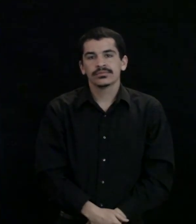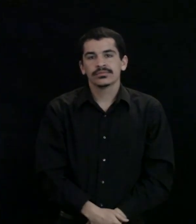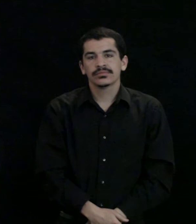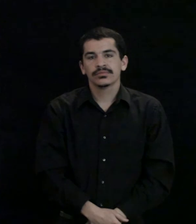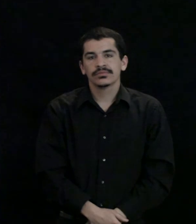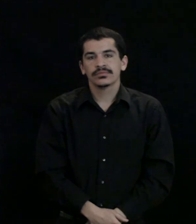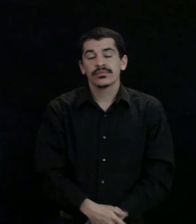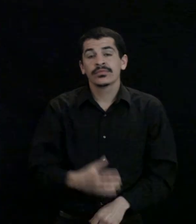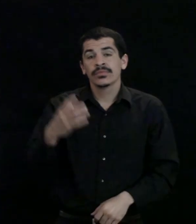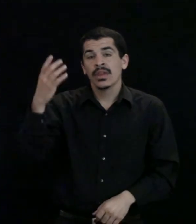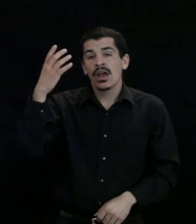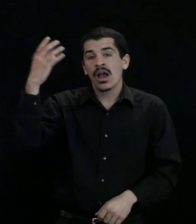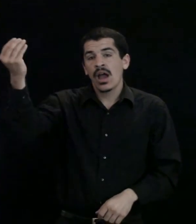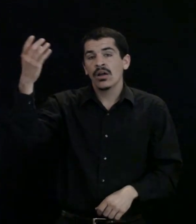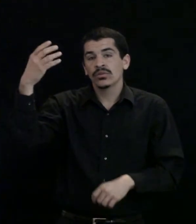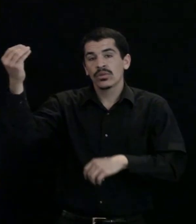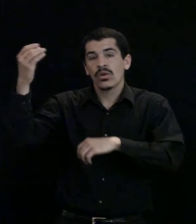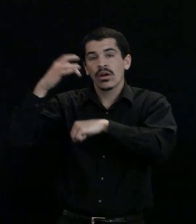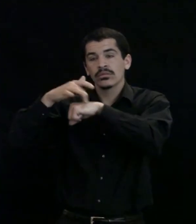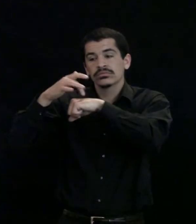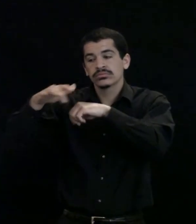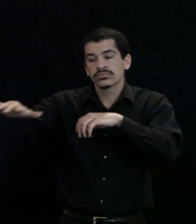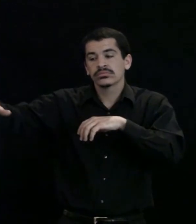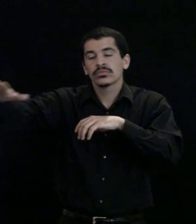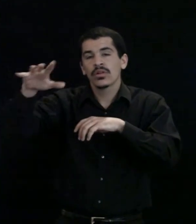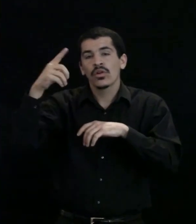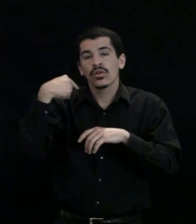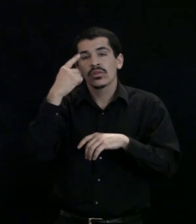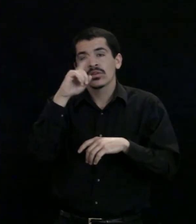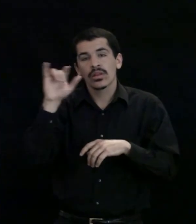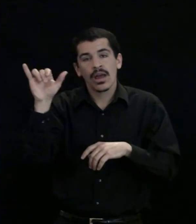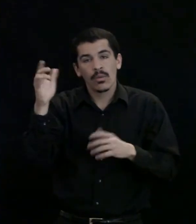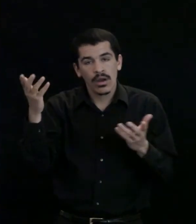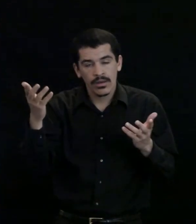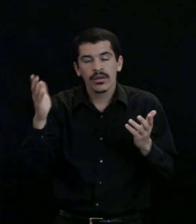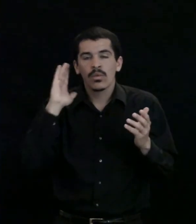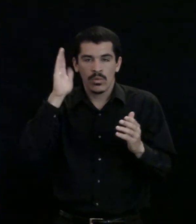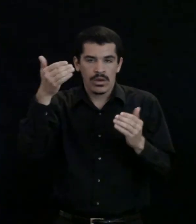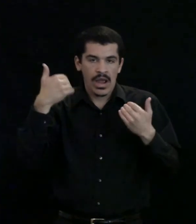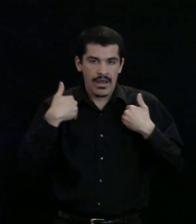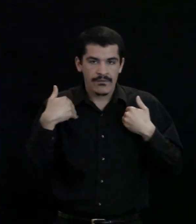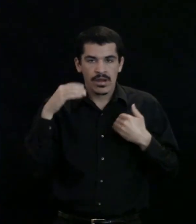Outdoor space would consist of a courtyard.